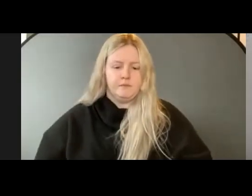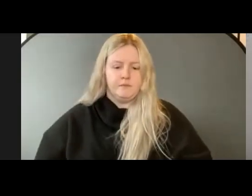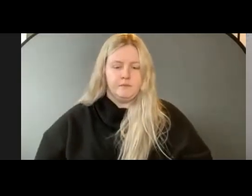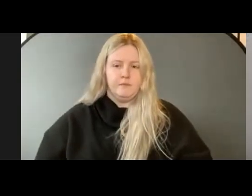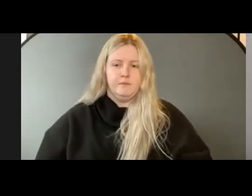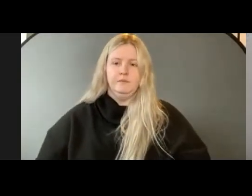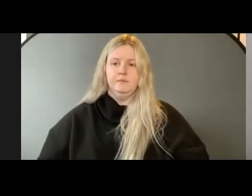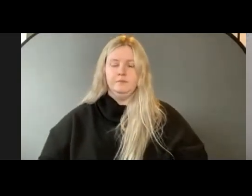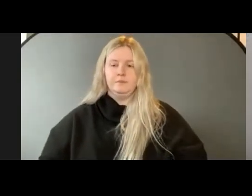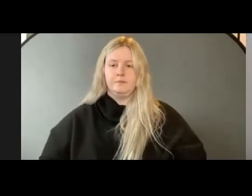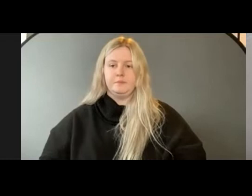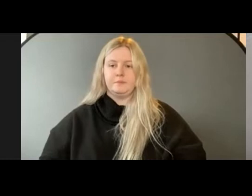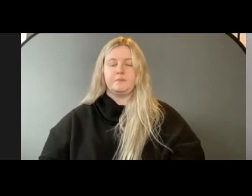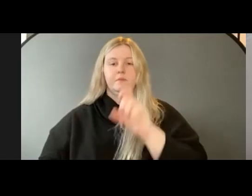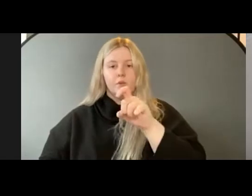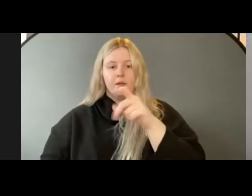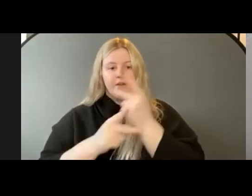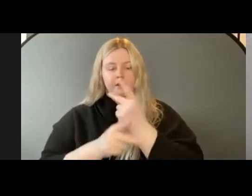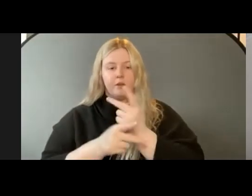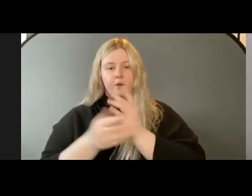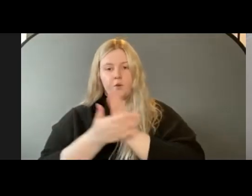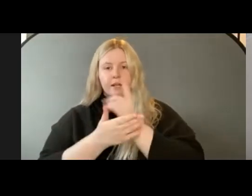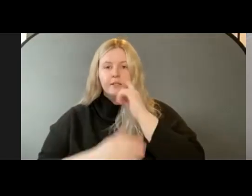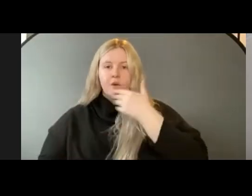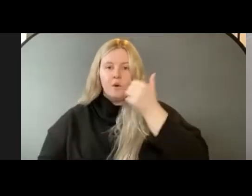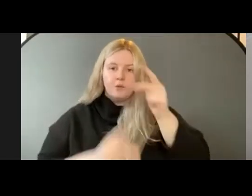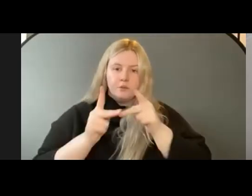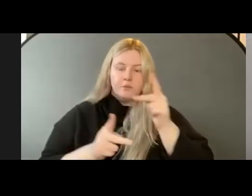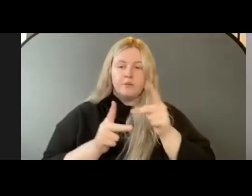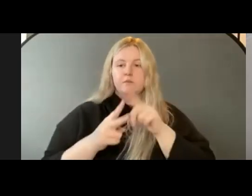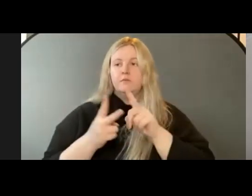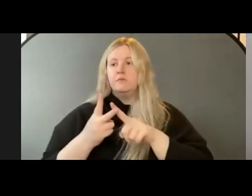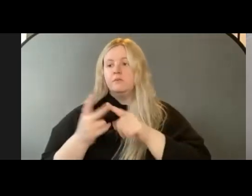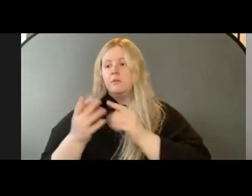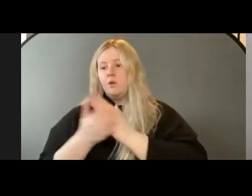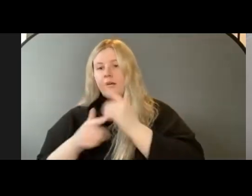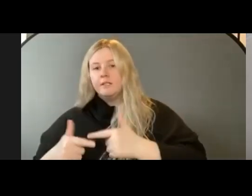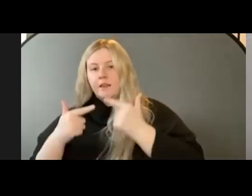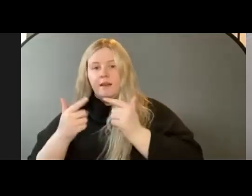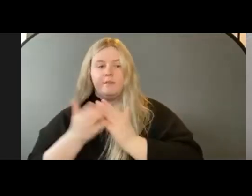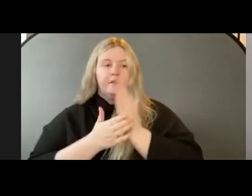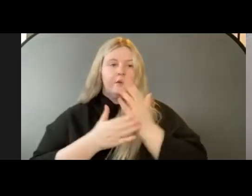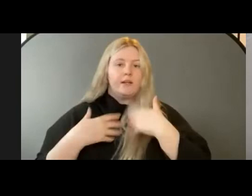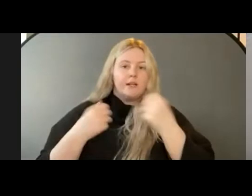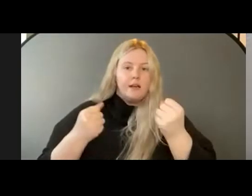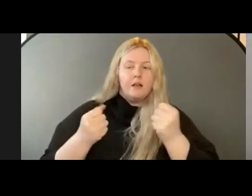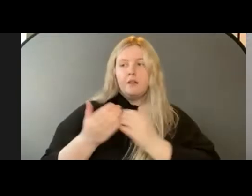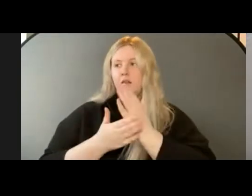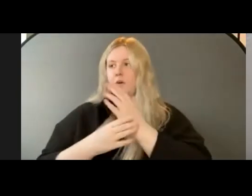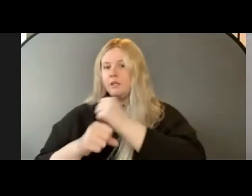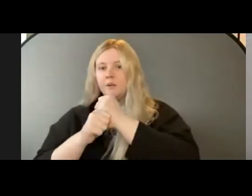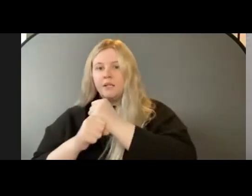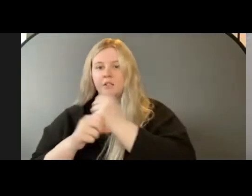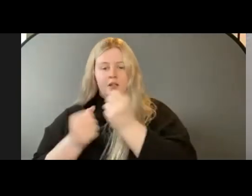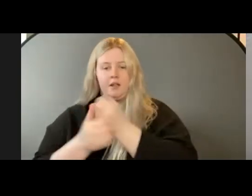we've seen. We need to talk about rights for older persons, talk about the right to life, the right to health, the right for protections in disasters.